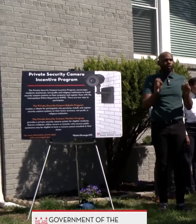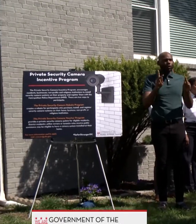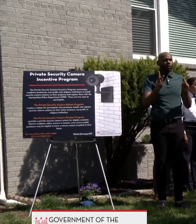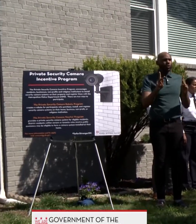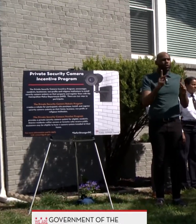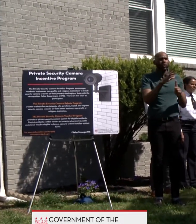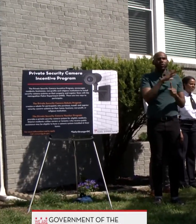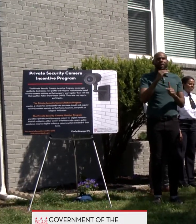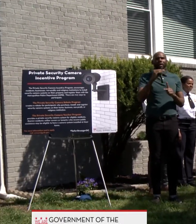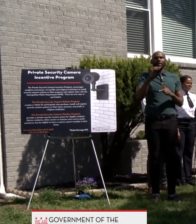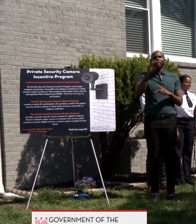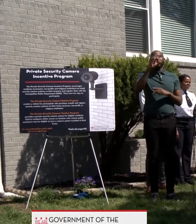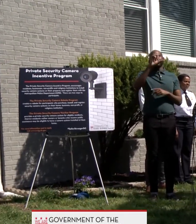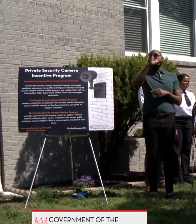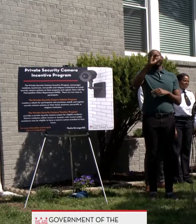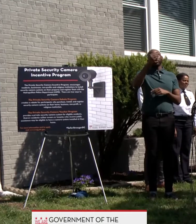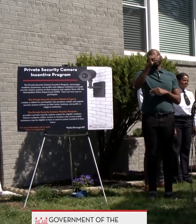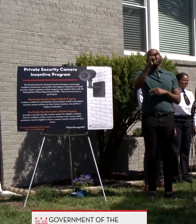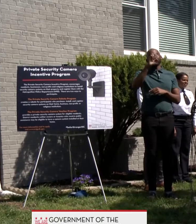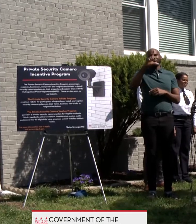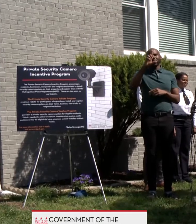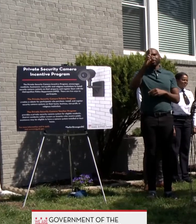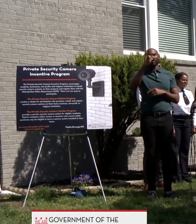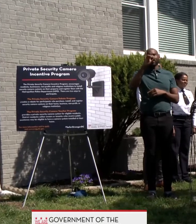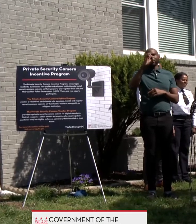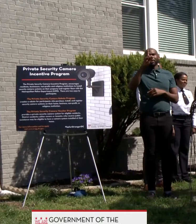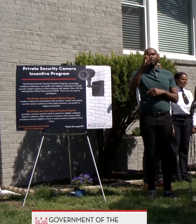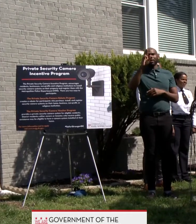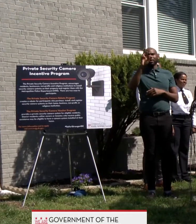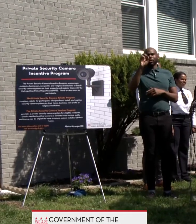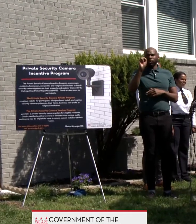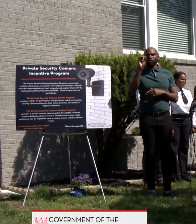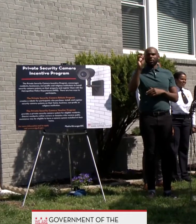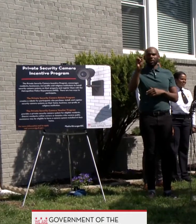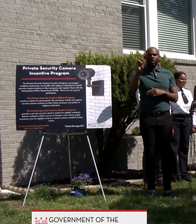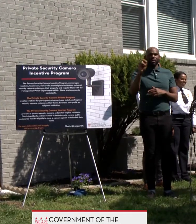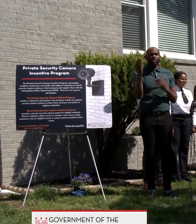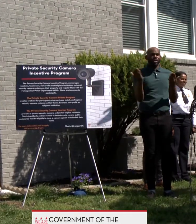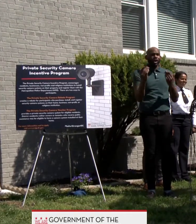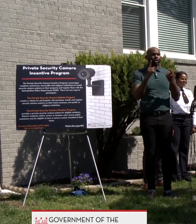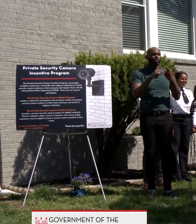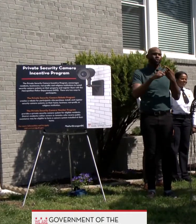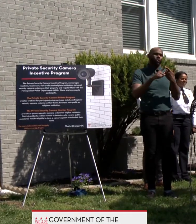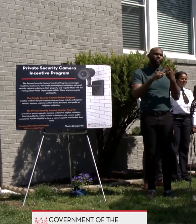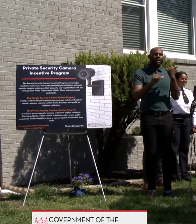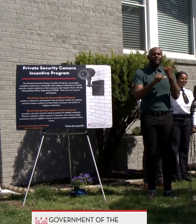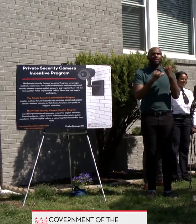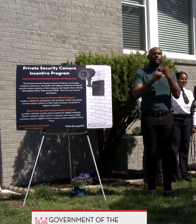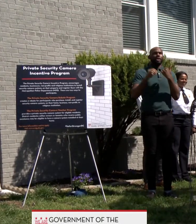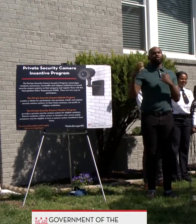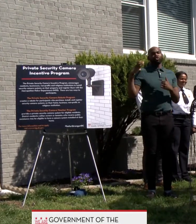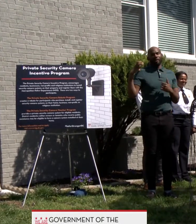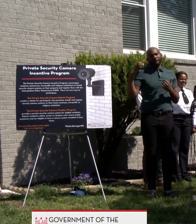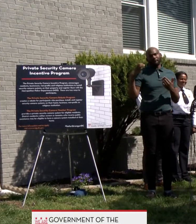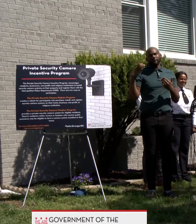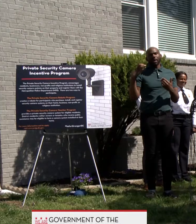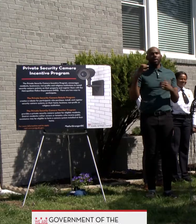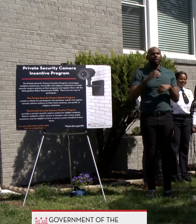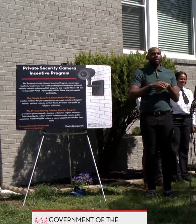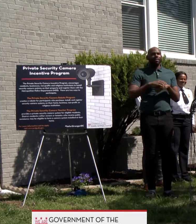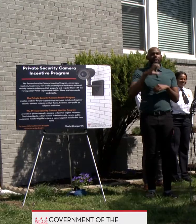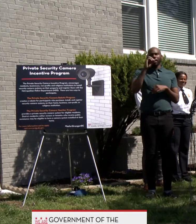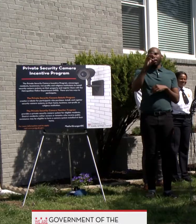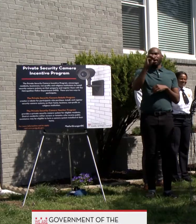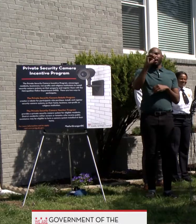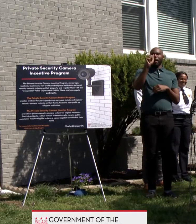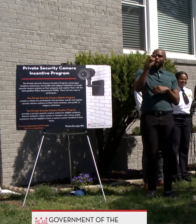And Commander Chanel Dickerson is here representing the Metropolitan Assistant Chief, I should say. Commander Dickerson